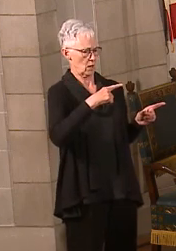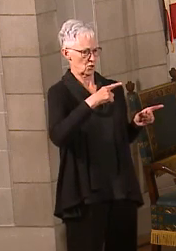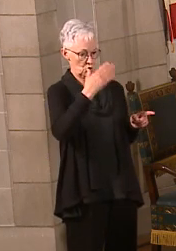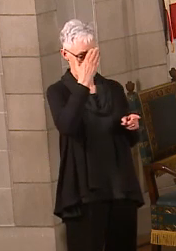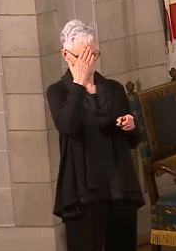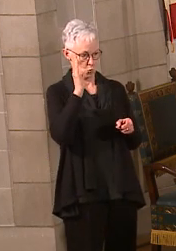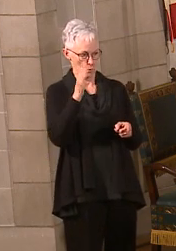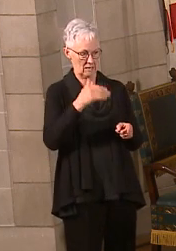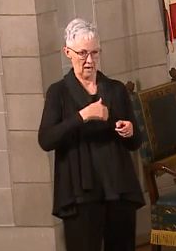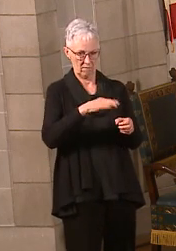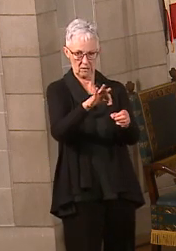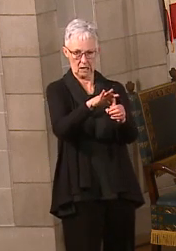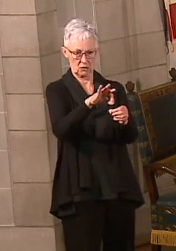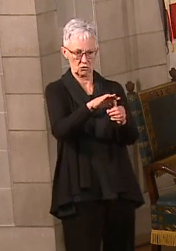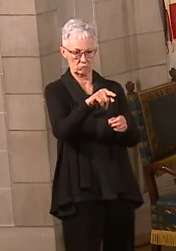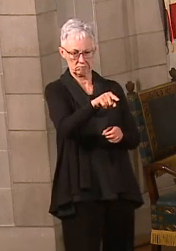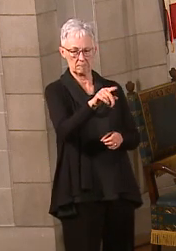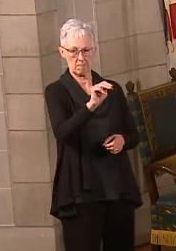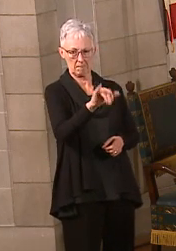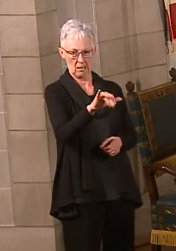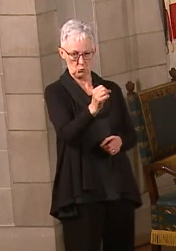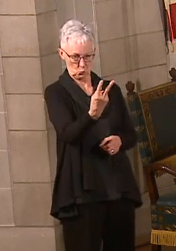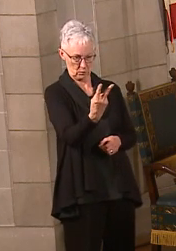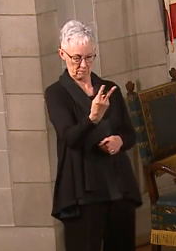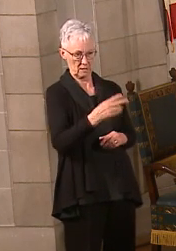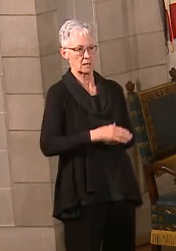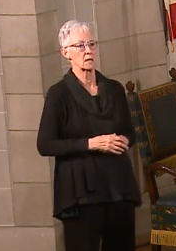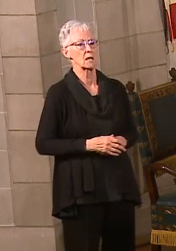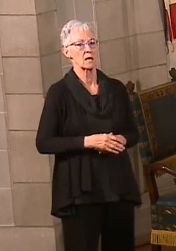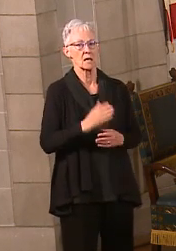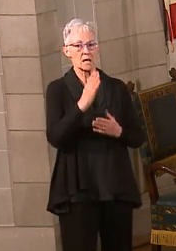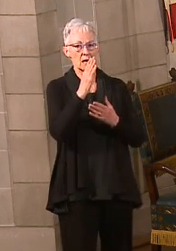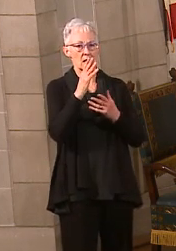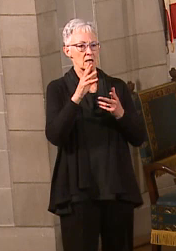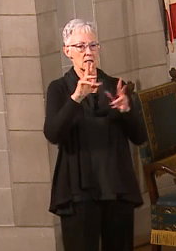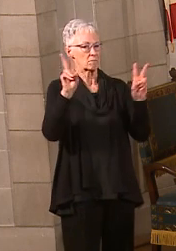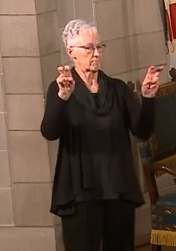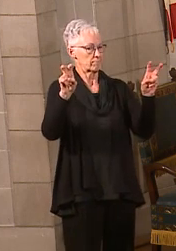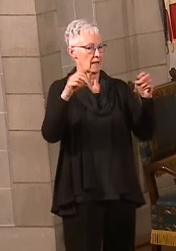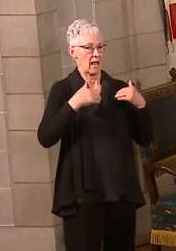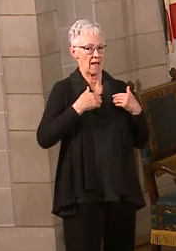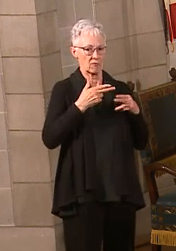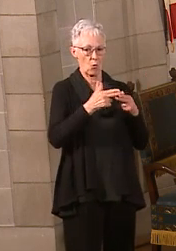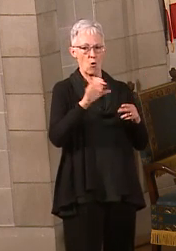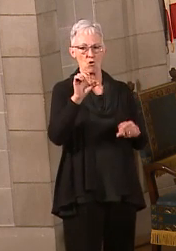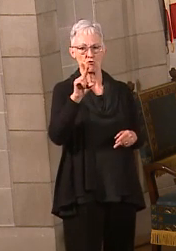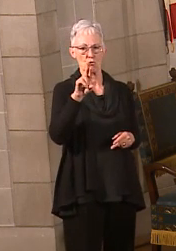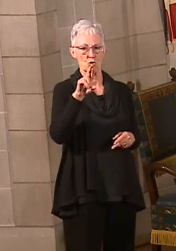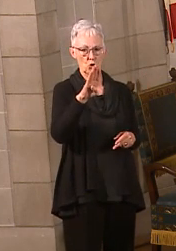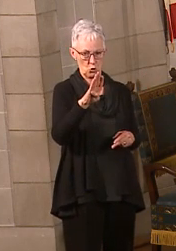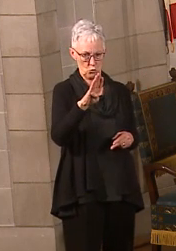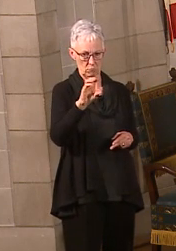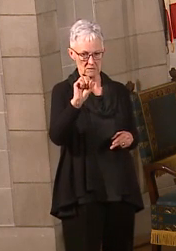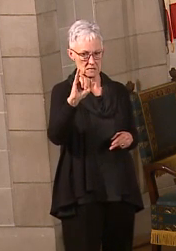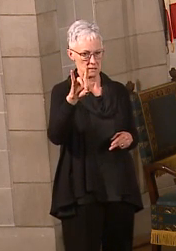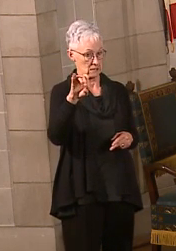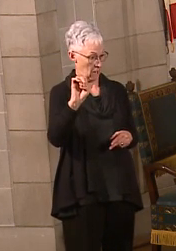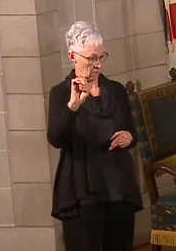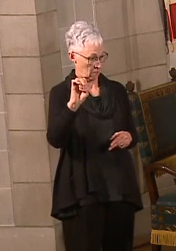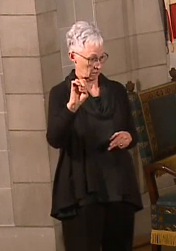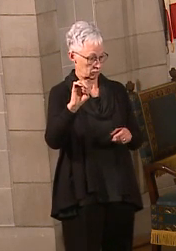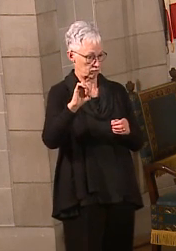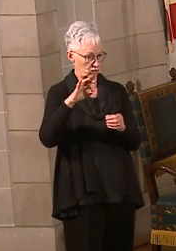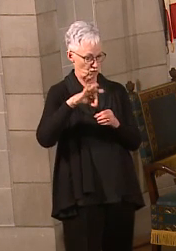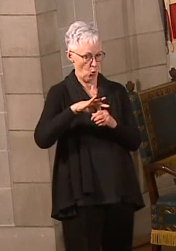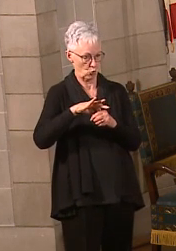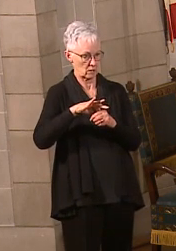and curbside voting. We are not doing that here in Nebraska, but what we have done is mail out to everybody the early ballot voting request